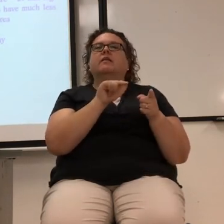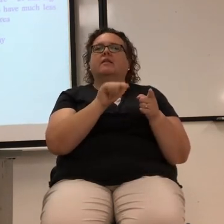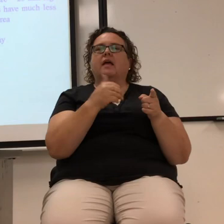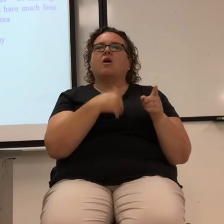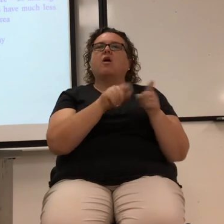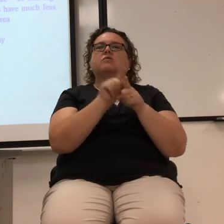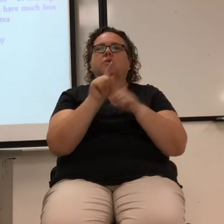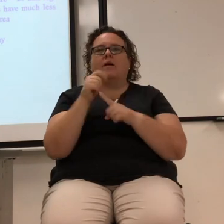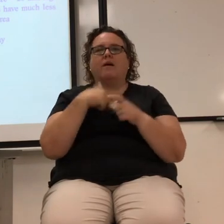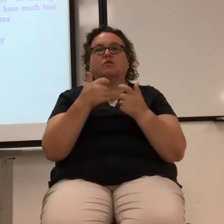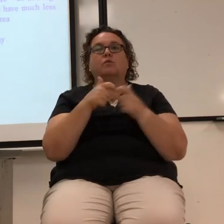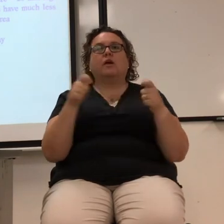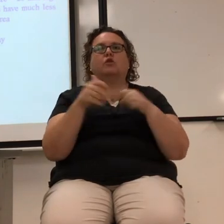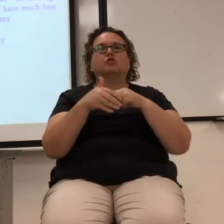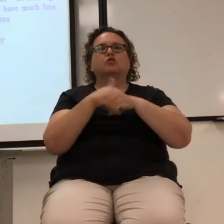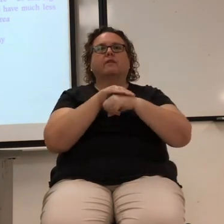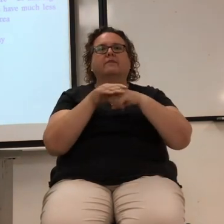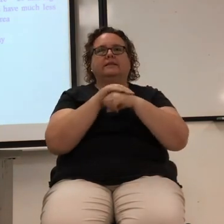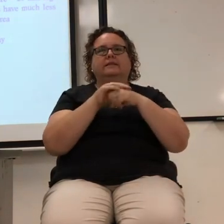greater surface area.